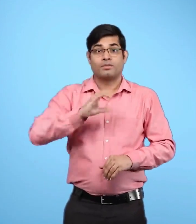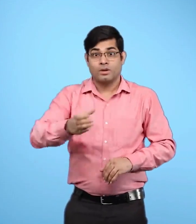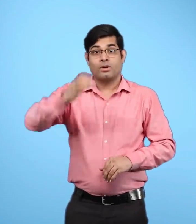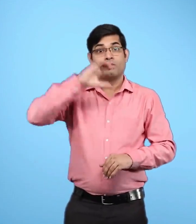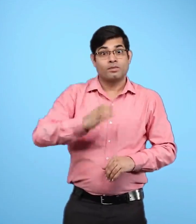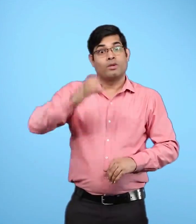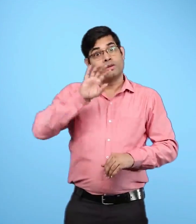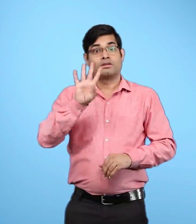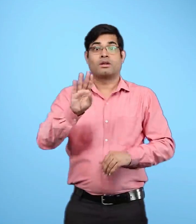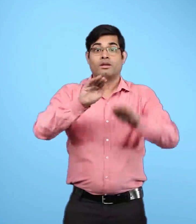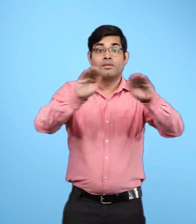day.